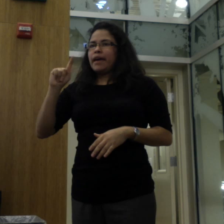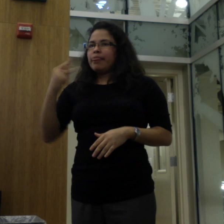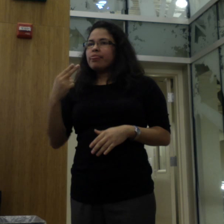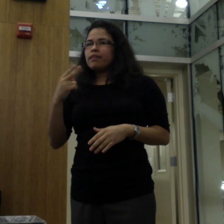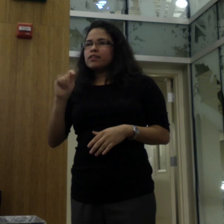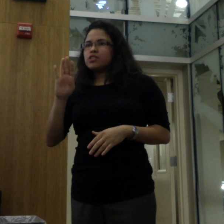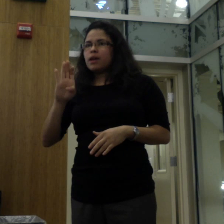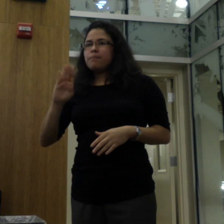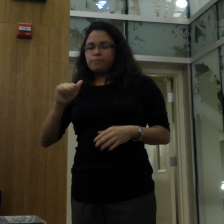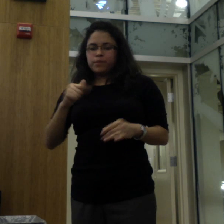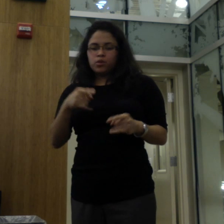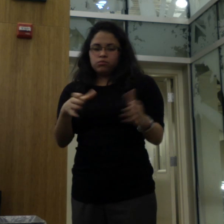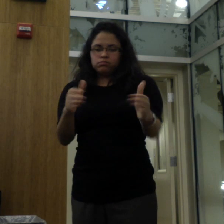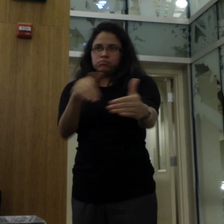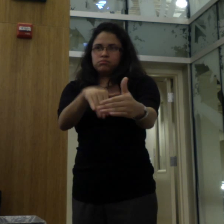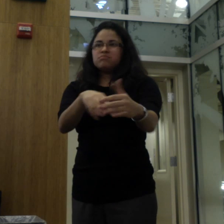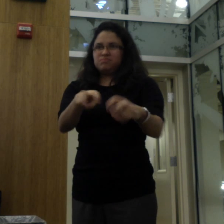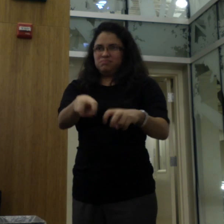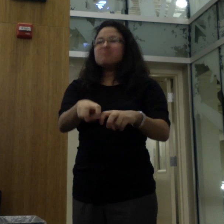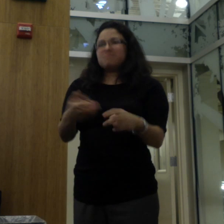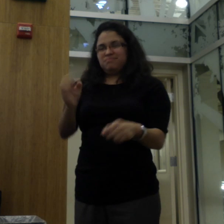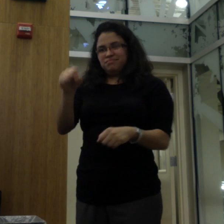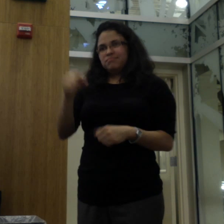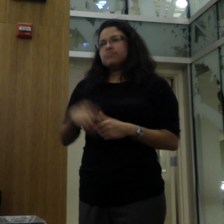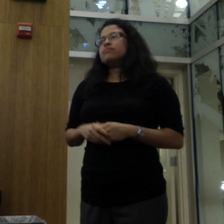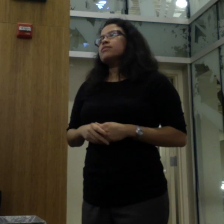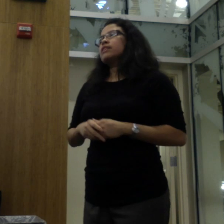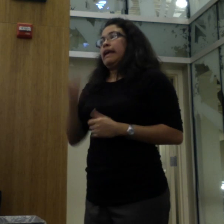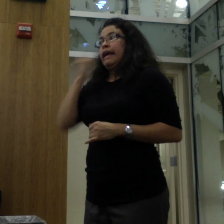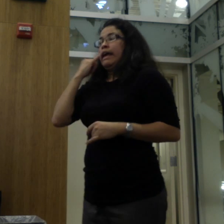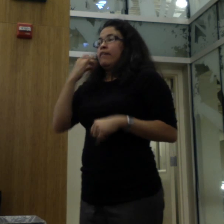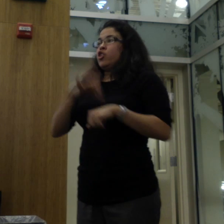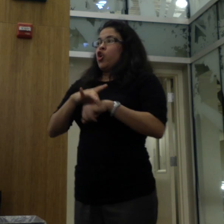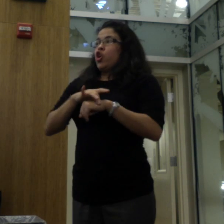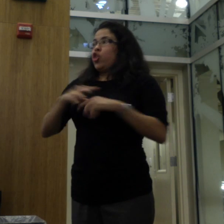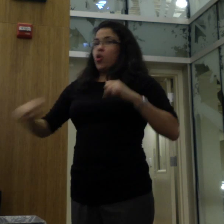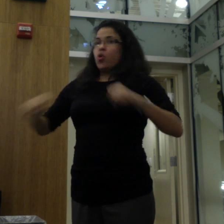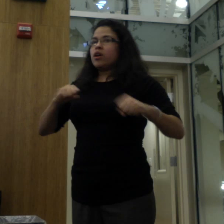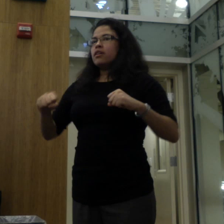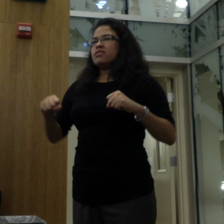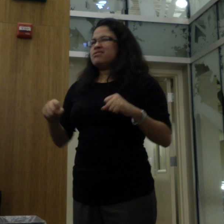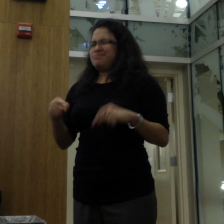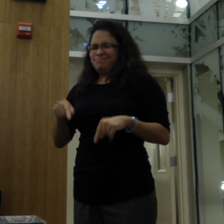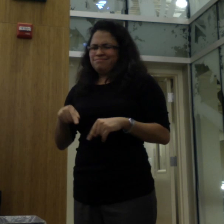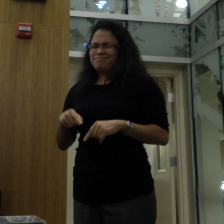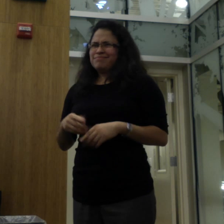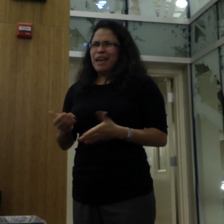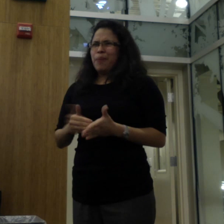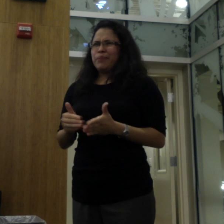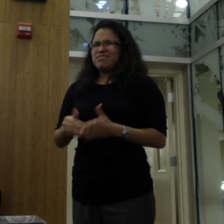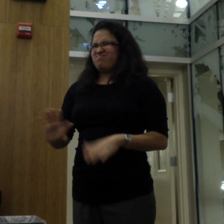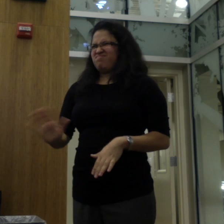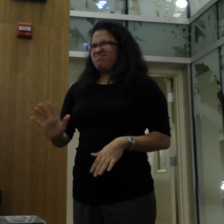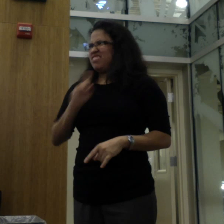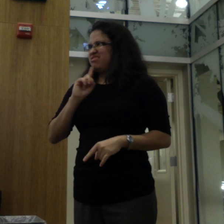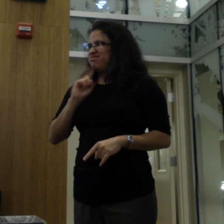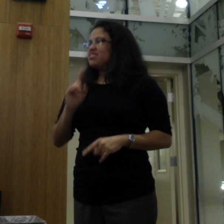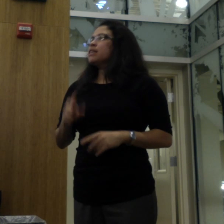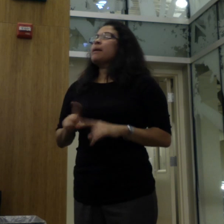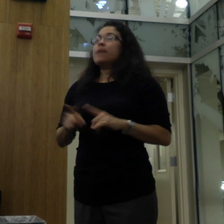shower and throw something over top of it. If it's an earthquake, we don't really have earthquakes too much here, but if it is an